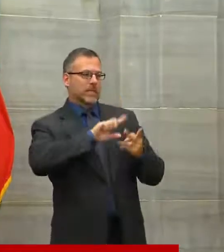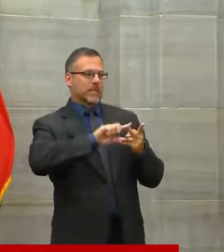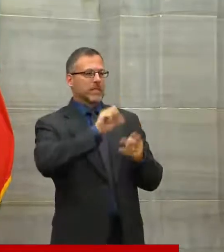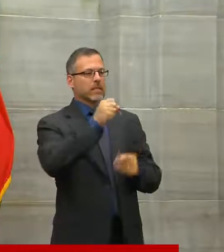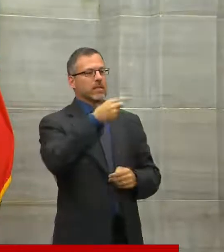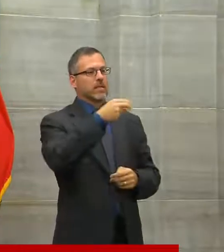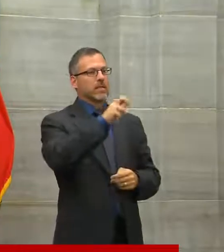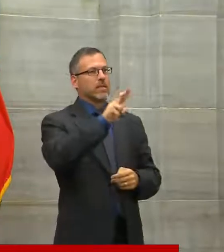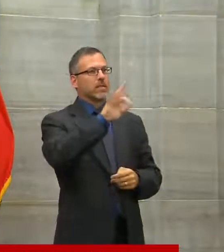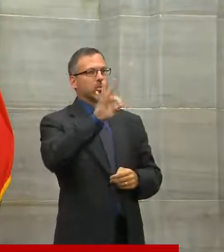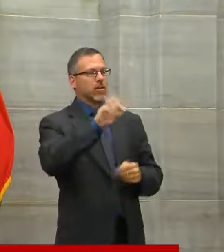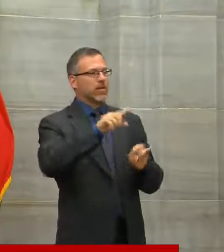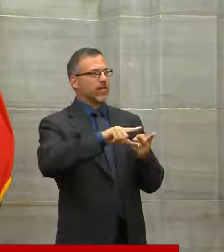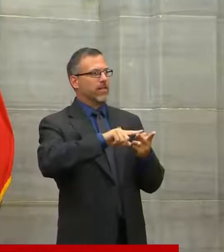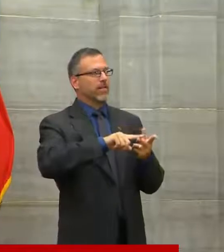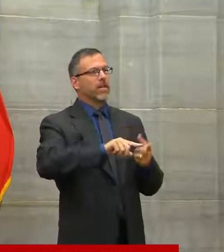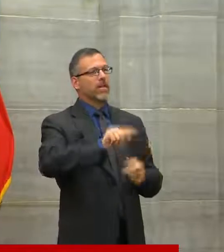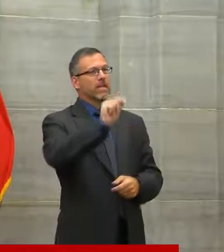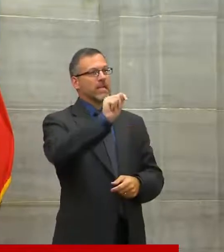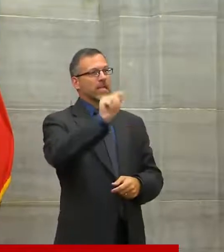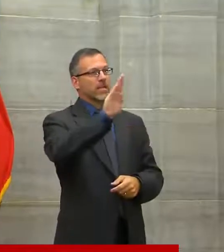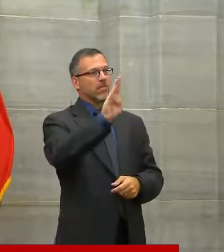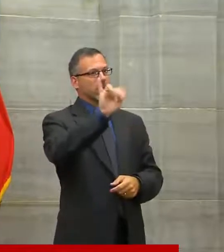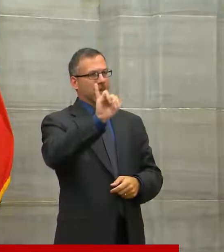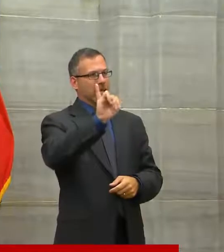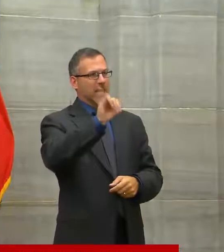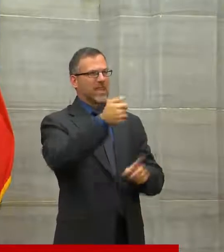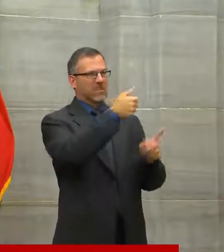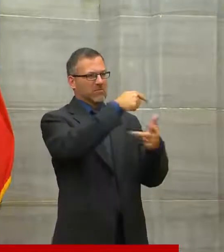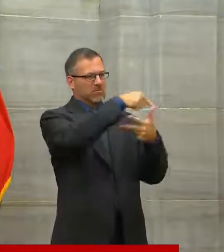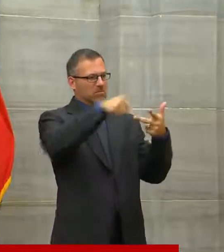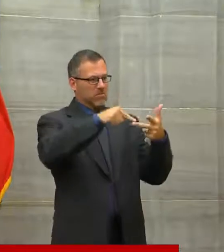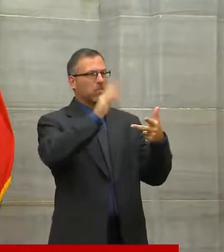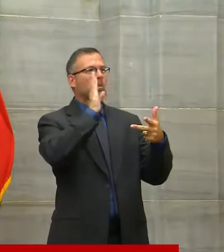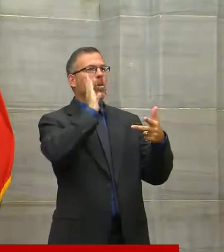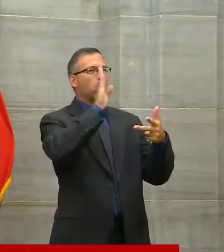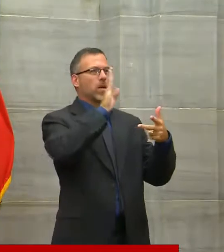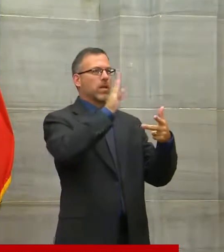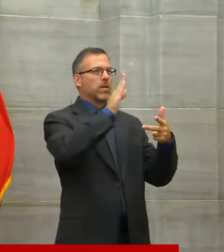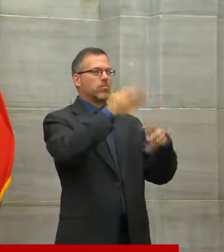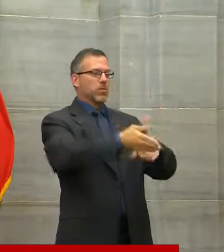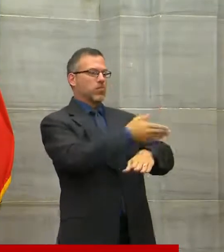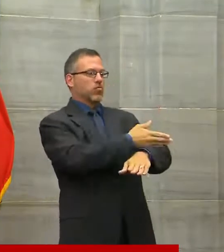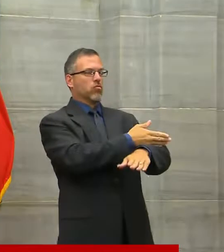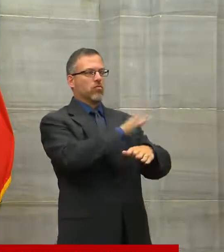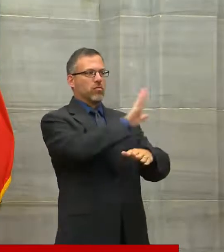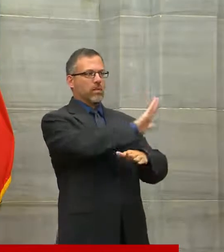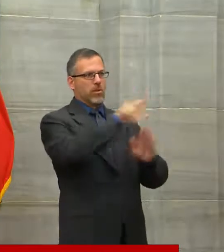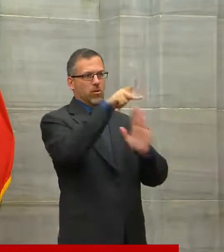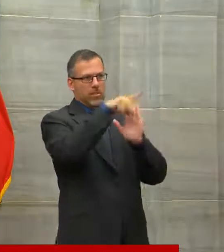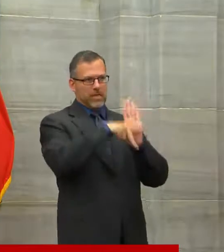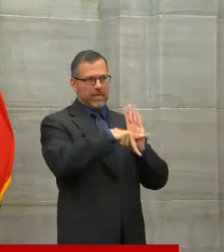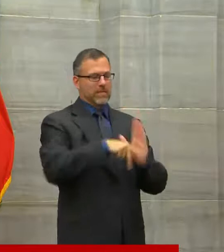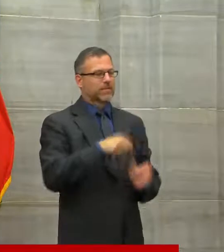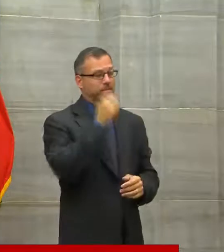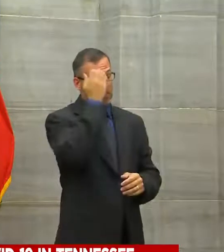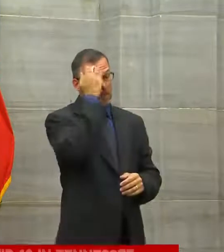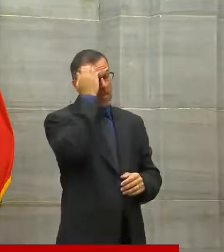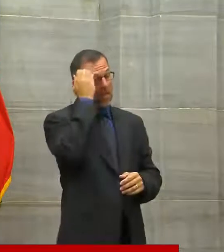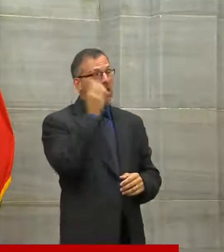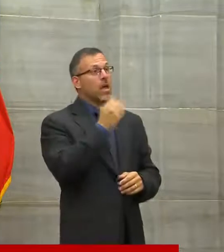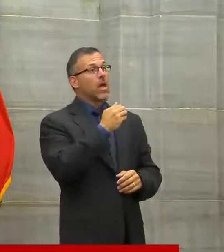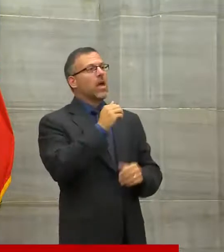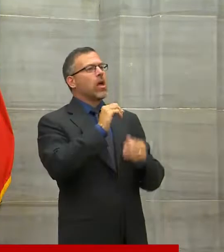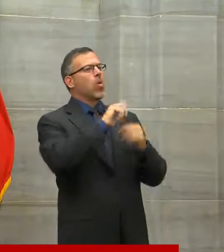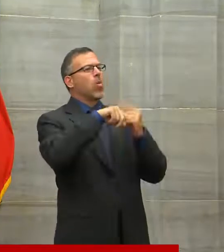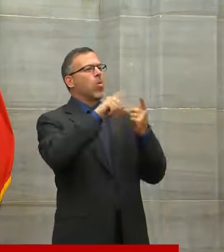for a series of immediate policy changes that will be enacted. We're announcing a review of the use of